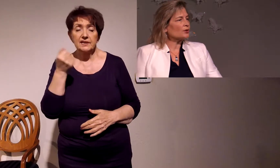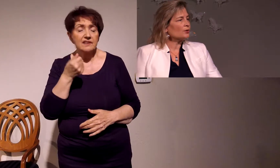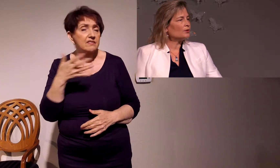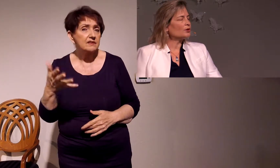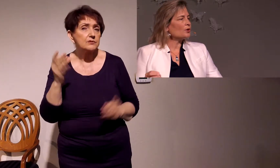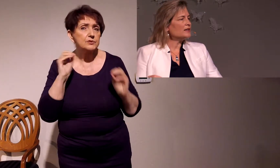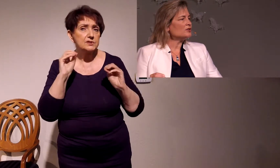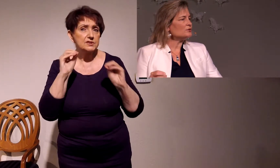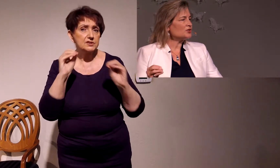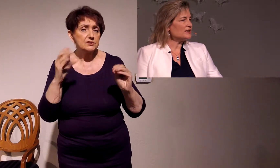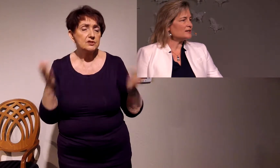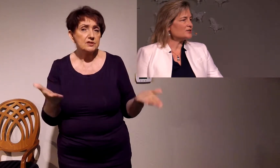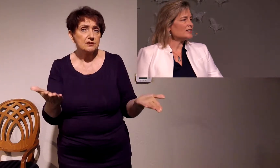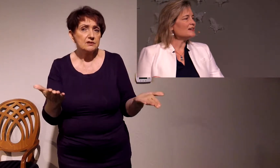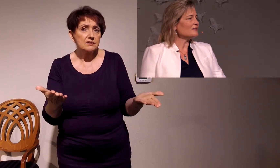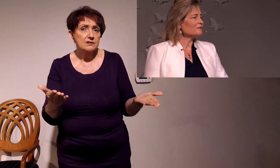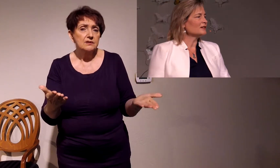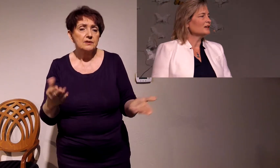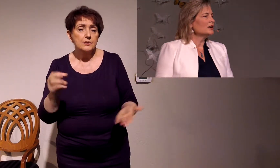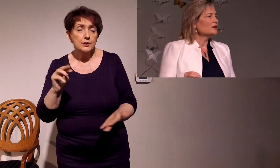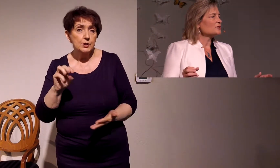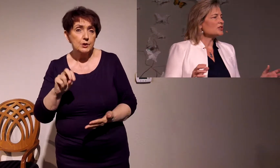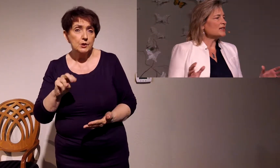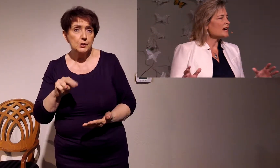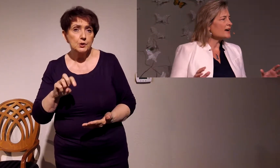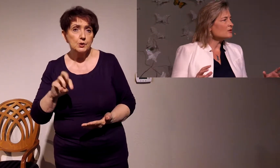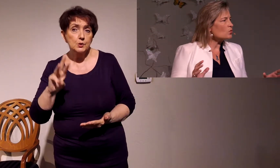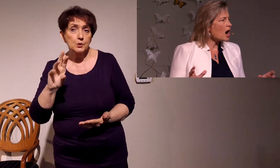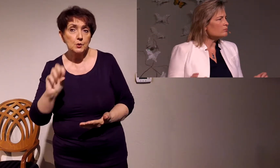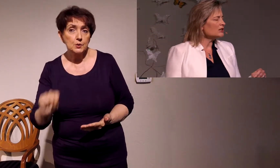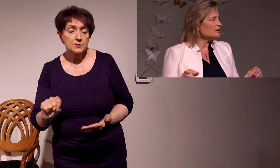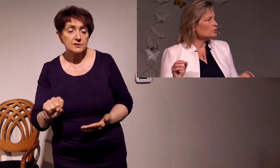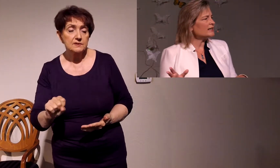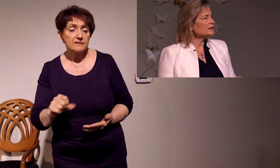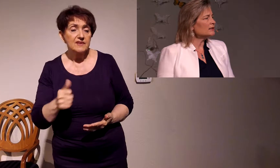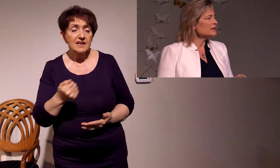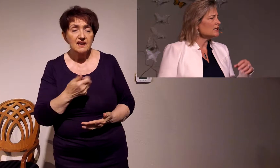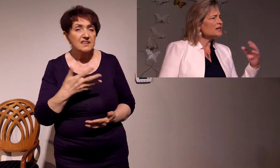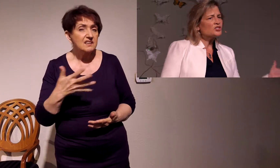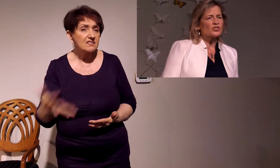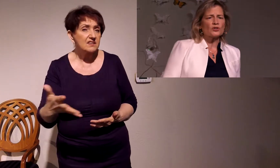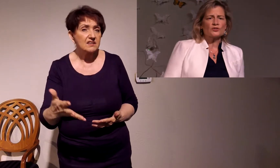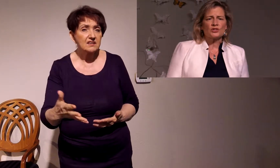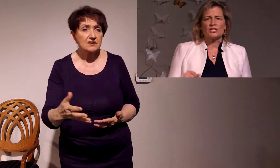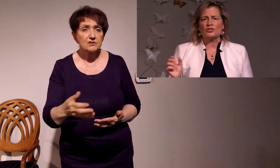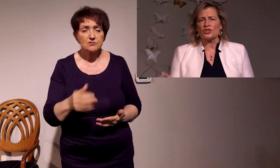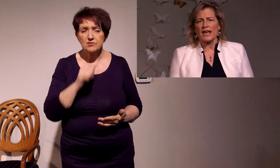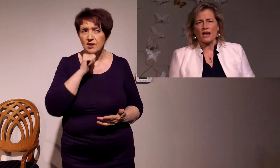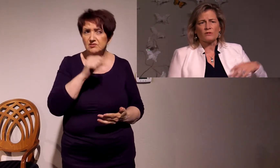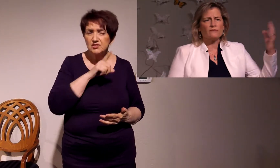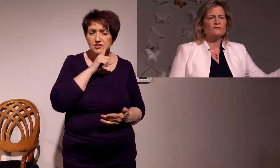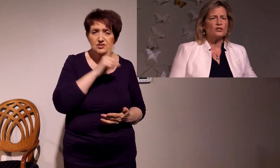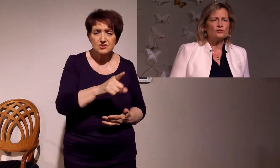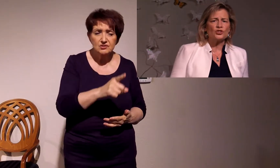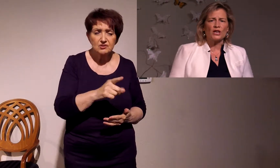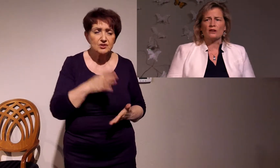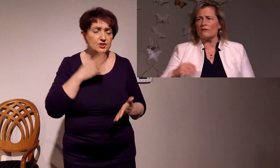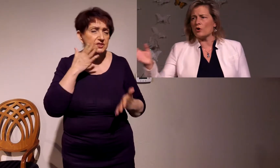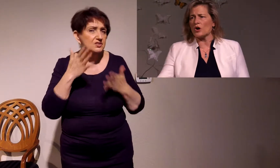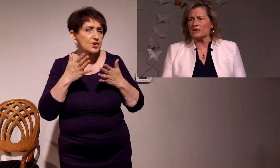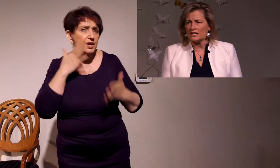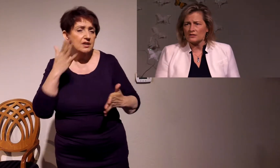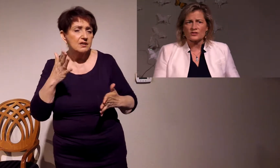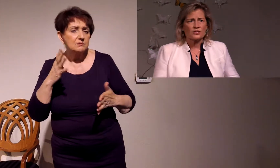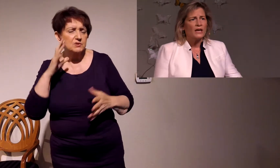teach here, the great news is, if there's any kind of wobbly, wiggly, uncertainty, shame,